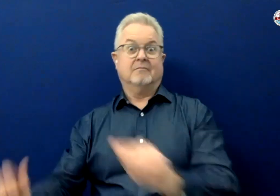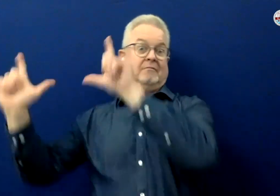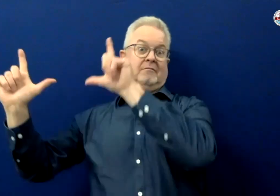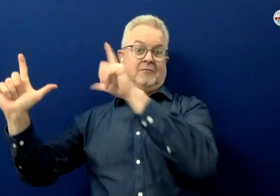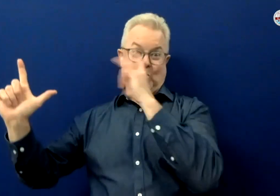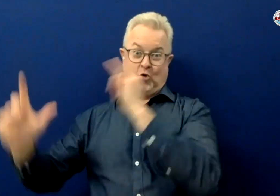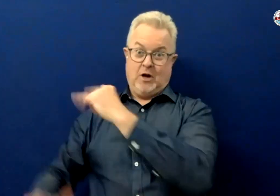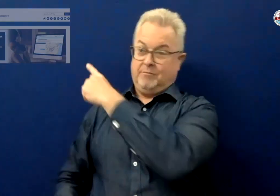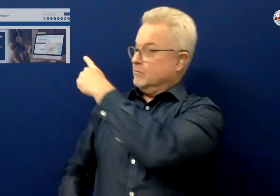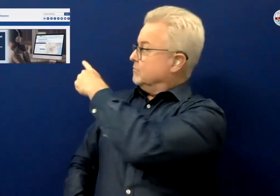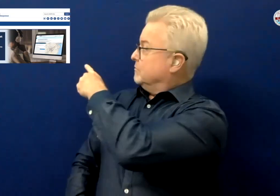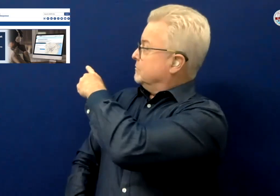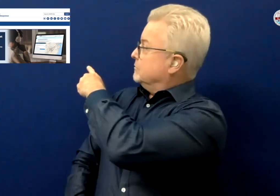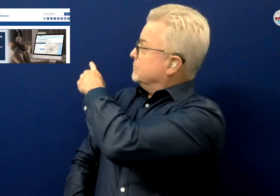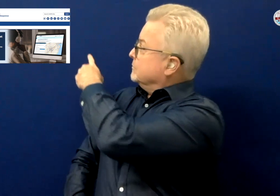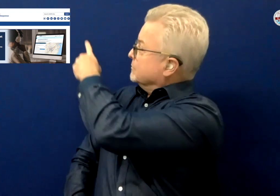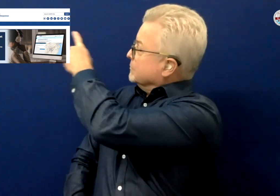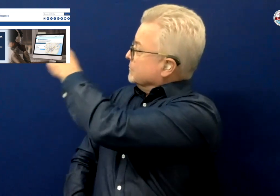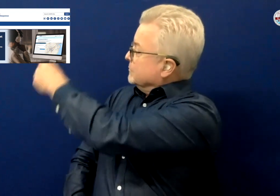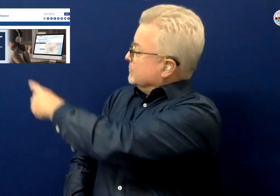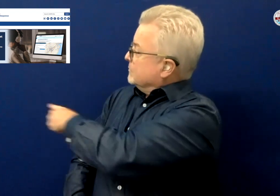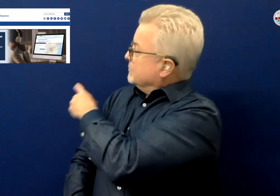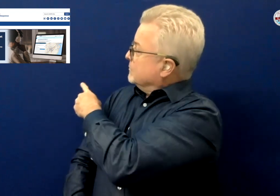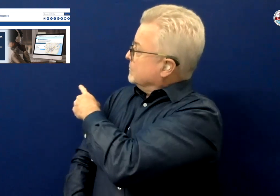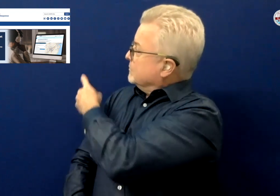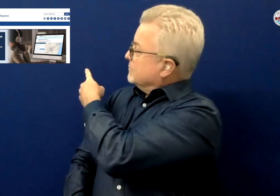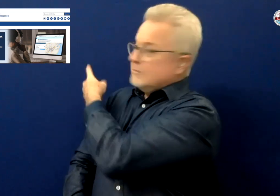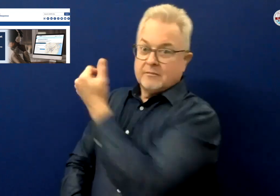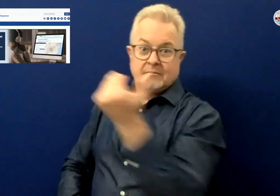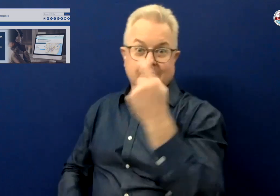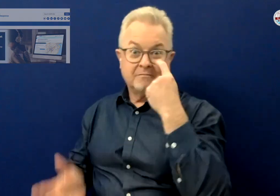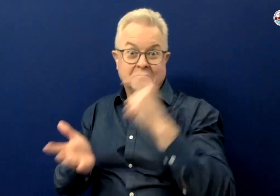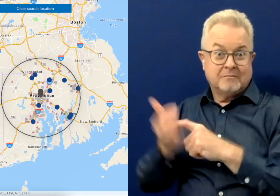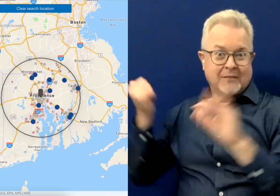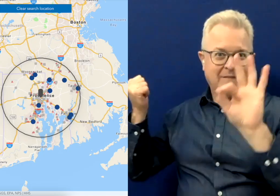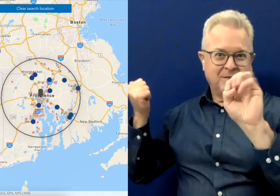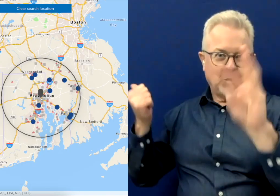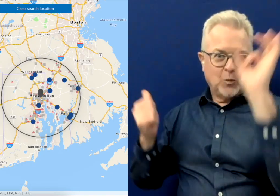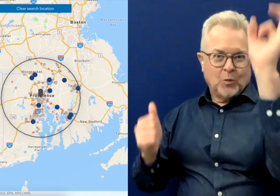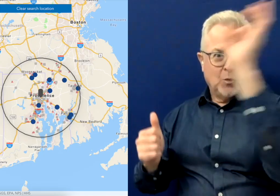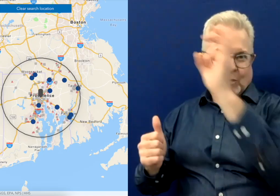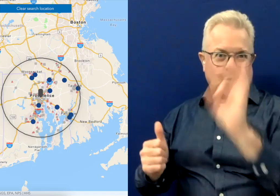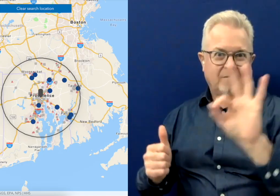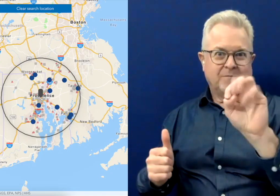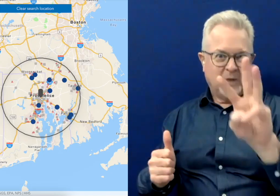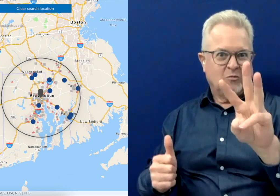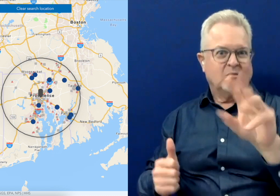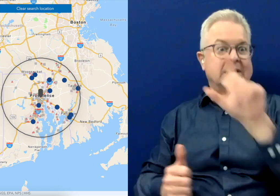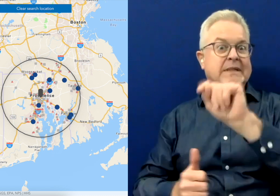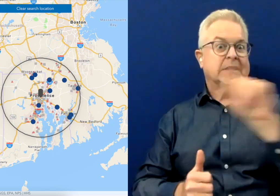Once you fill that in, you should look at a portal that looks like this. Now, did you notice that there's only a